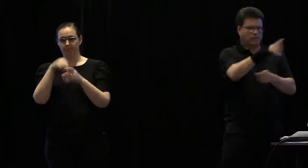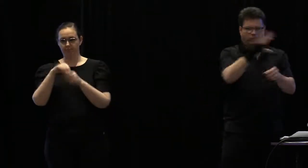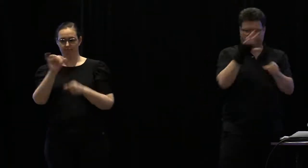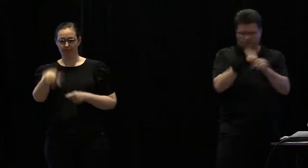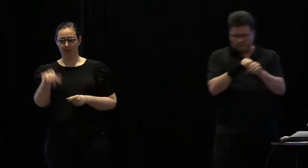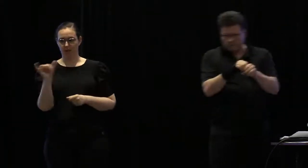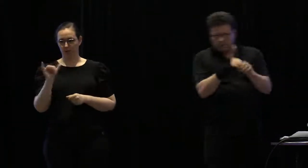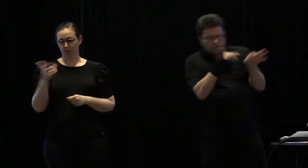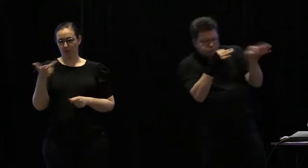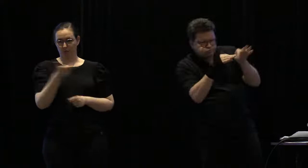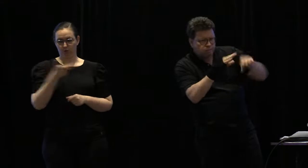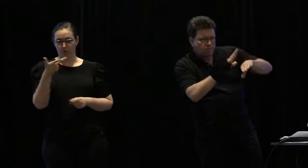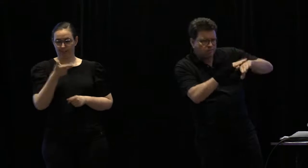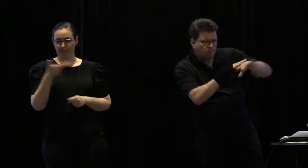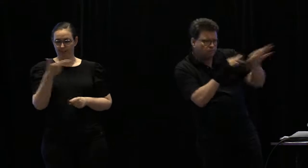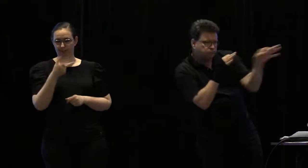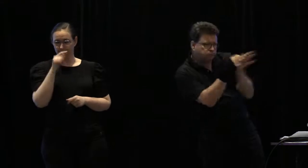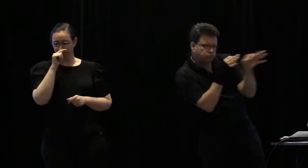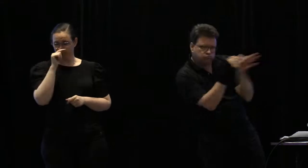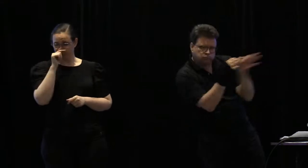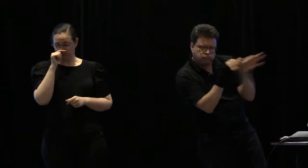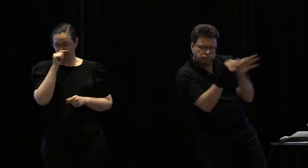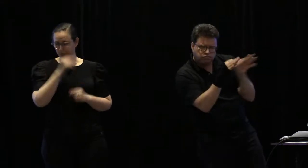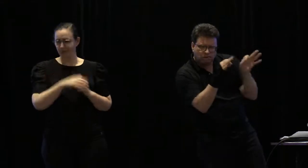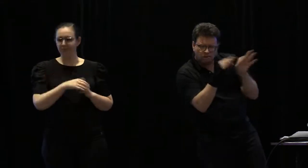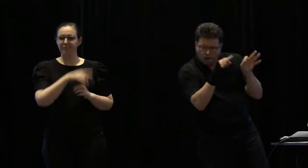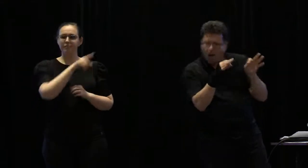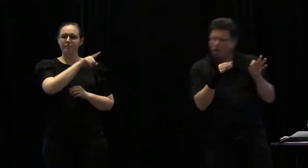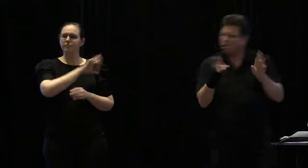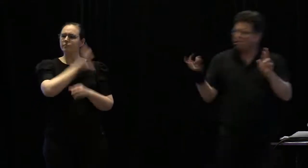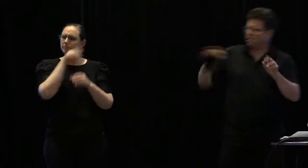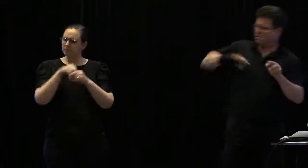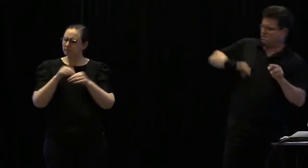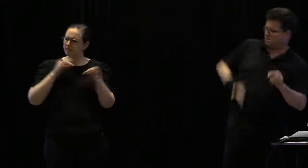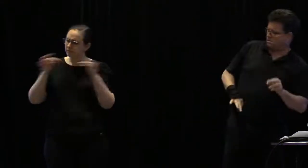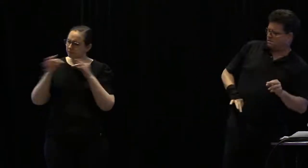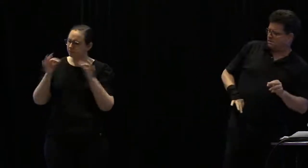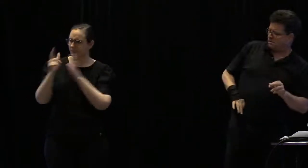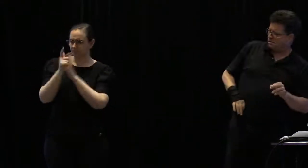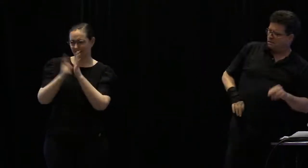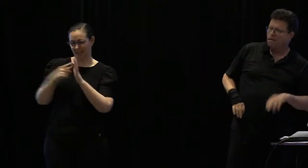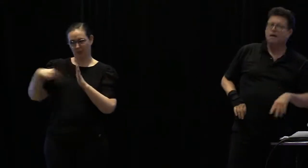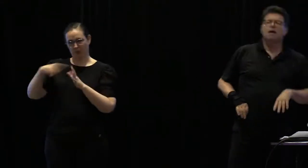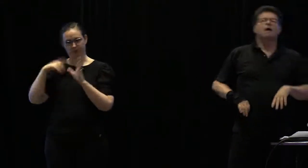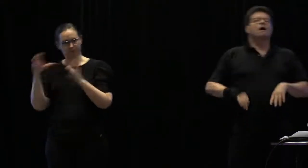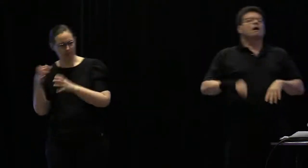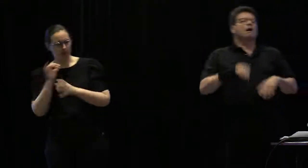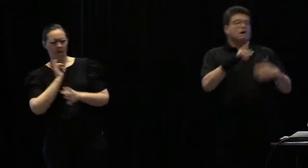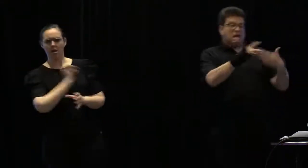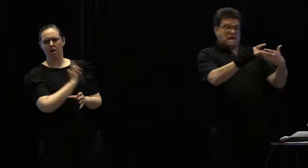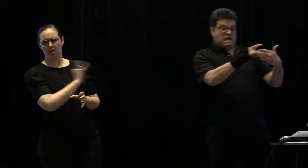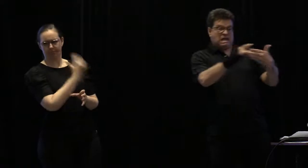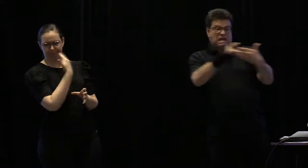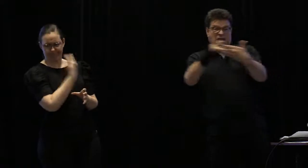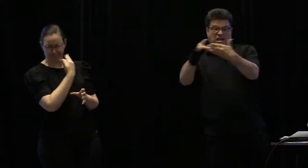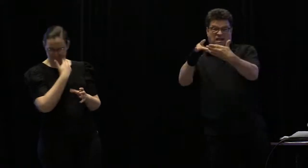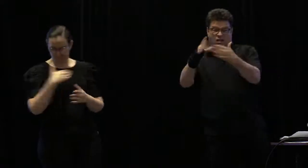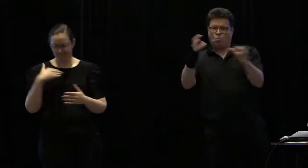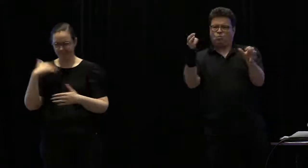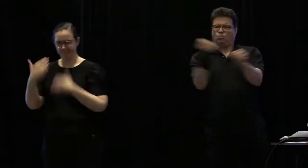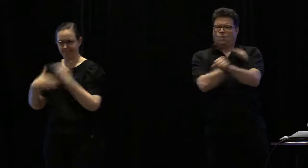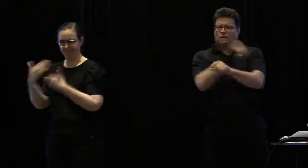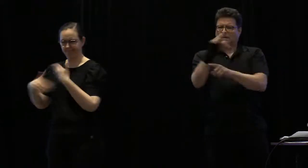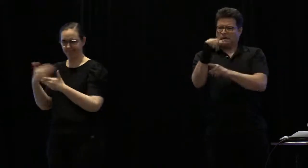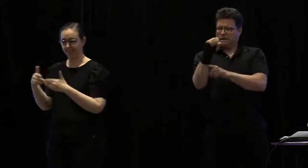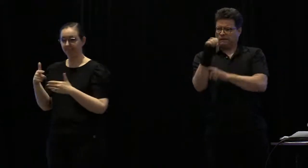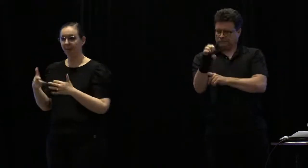three of us, myself is John Warren, the three of us were working together on a case. His explanation